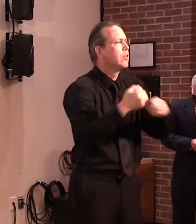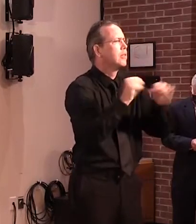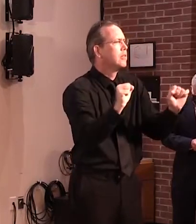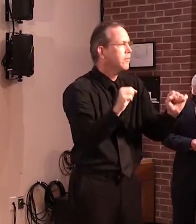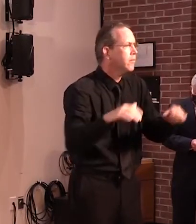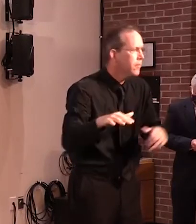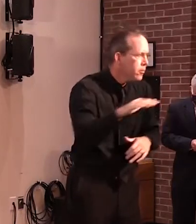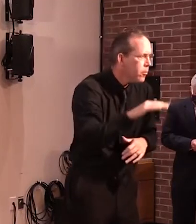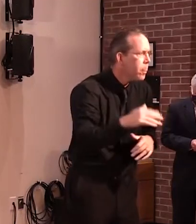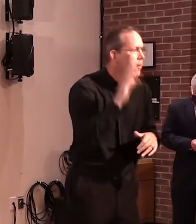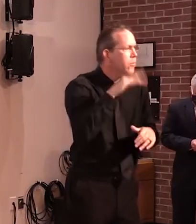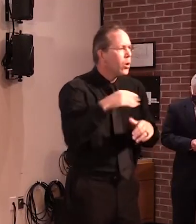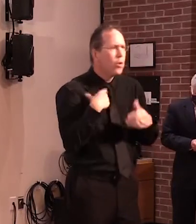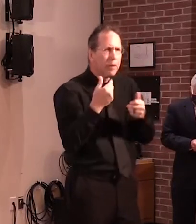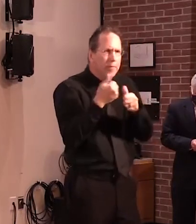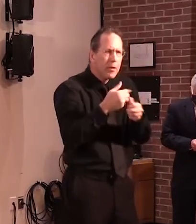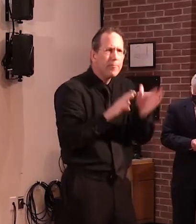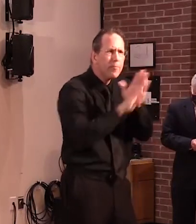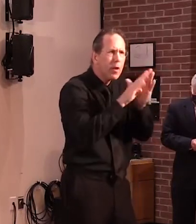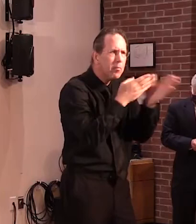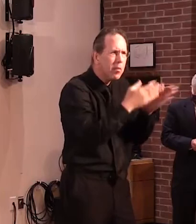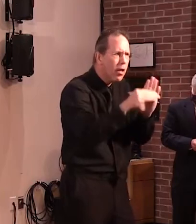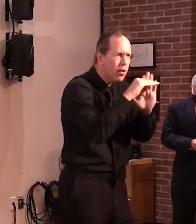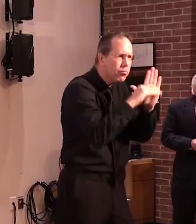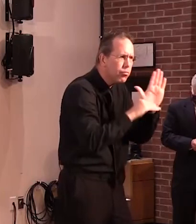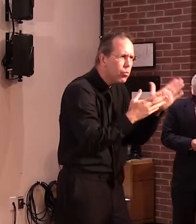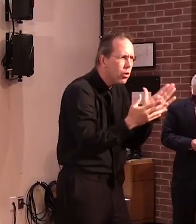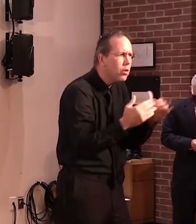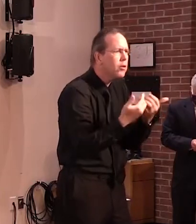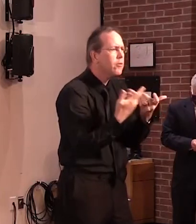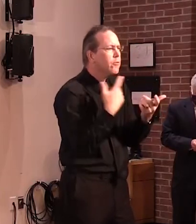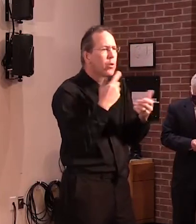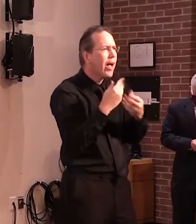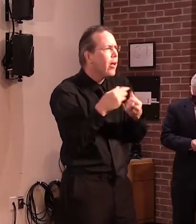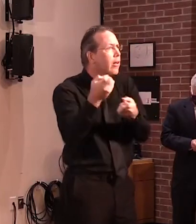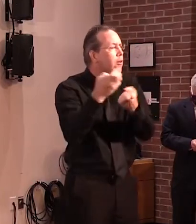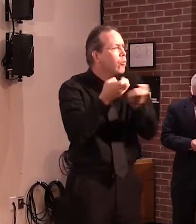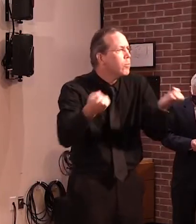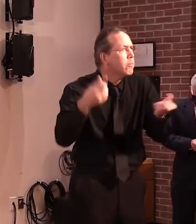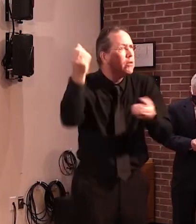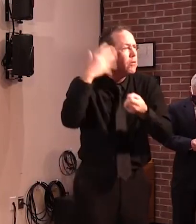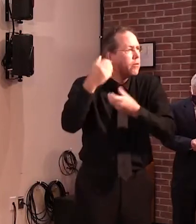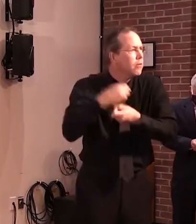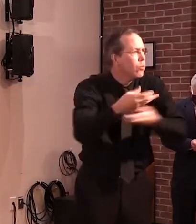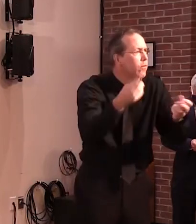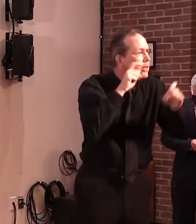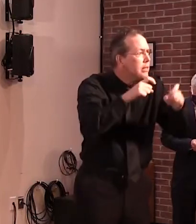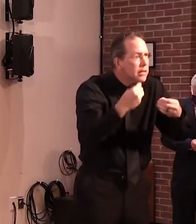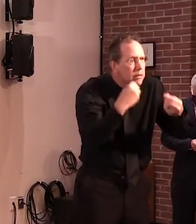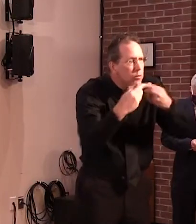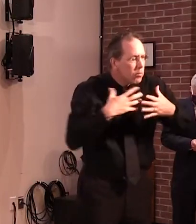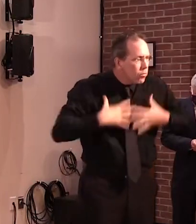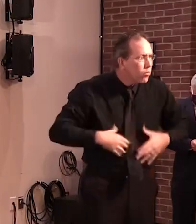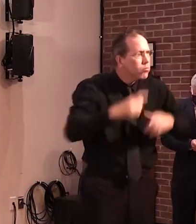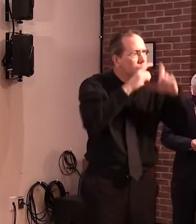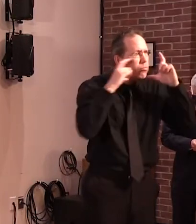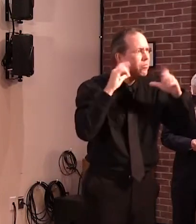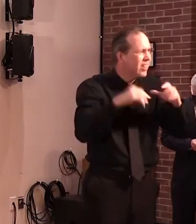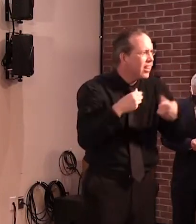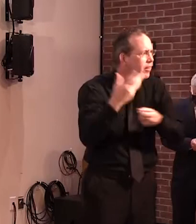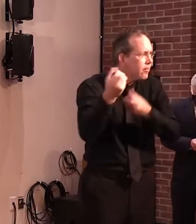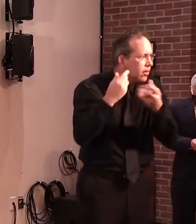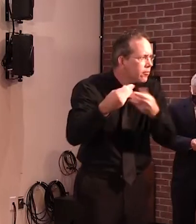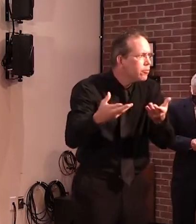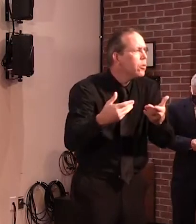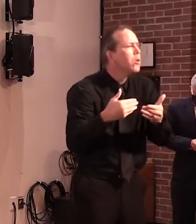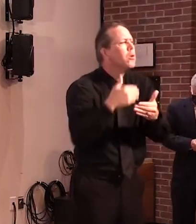recommendations, providing much needed supplies, or the trusted guidance of our next guests, we rely on our federal partners for